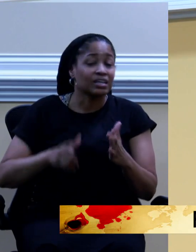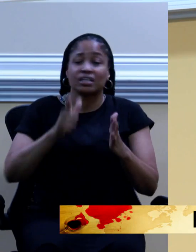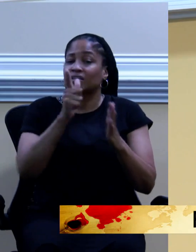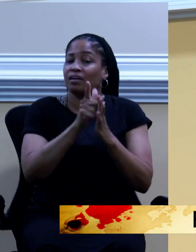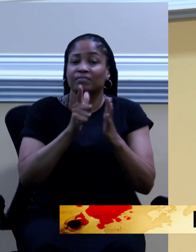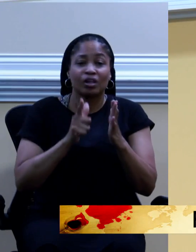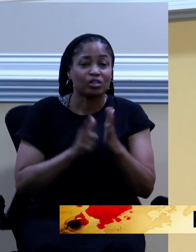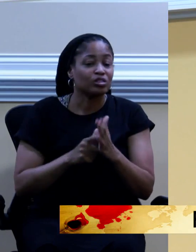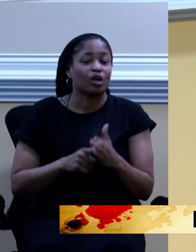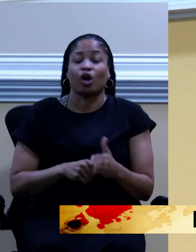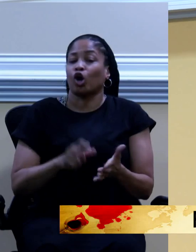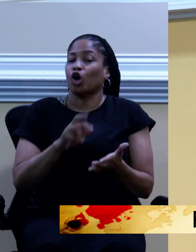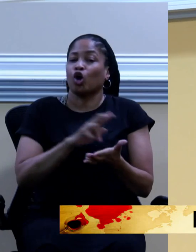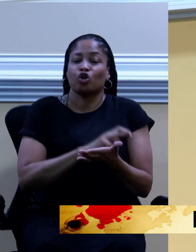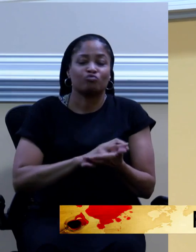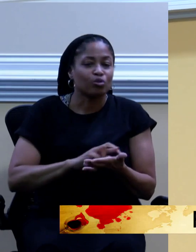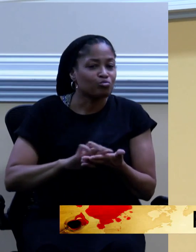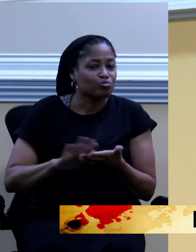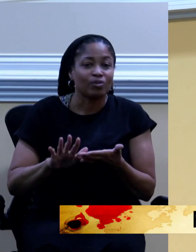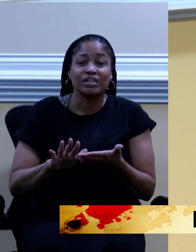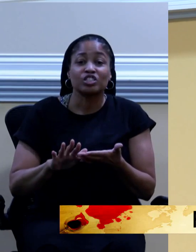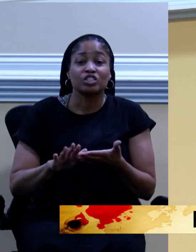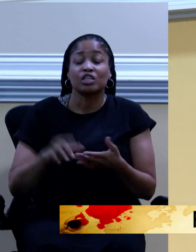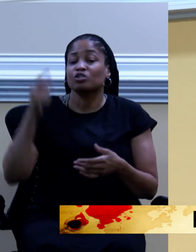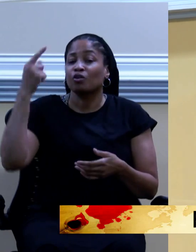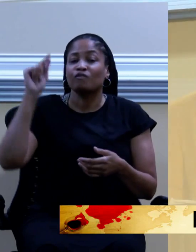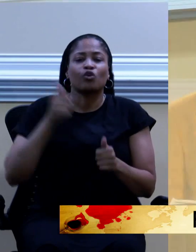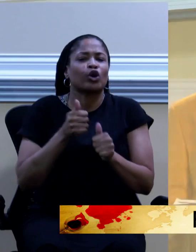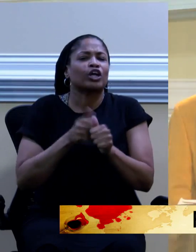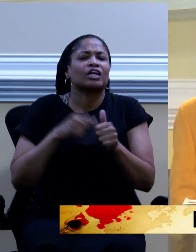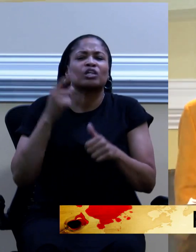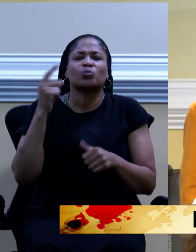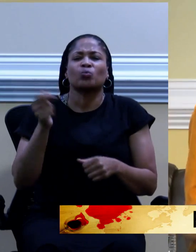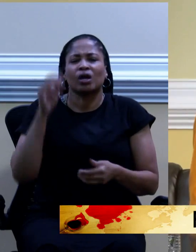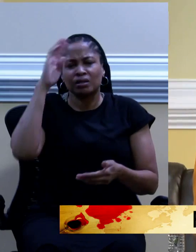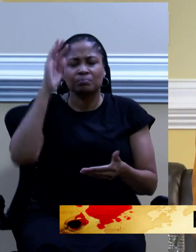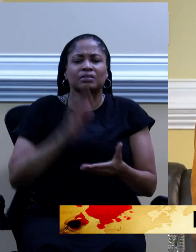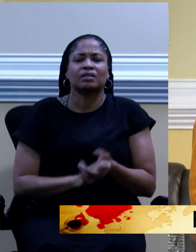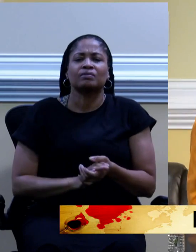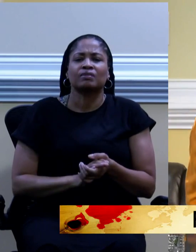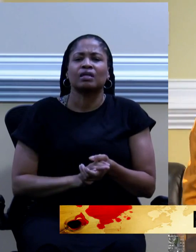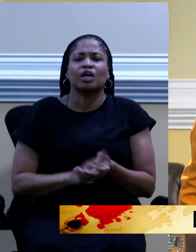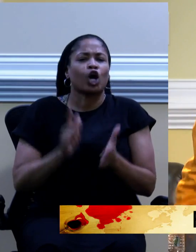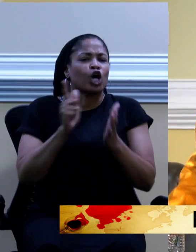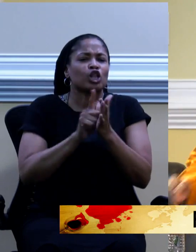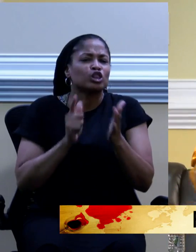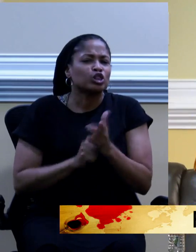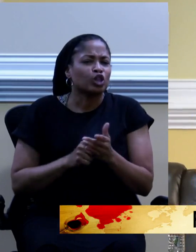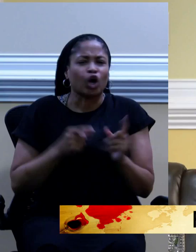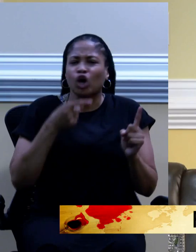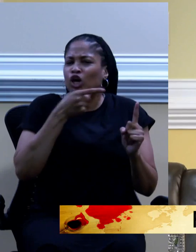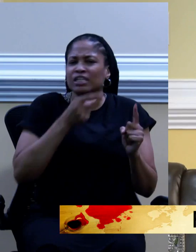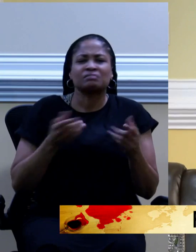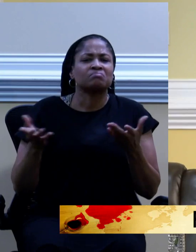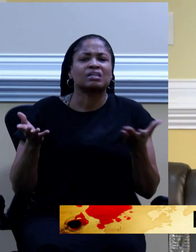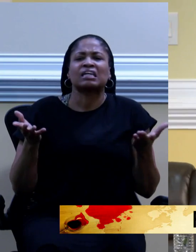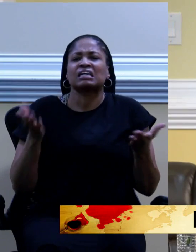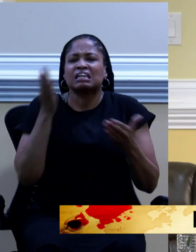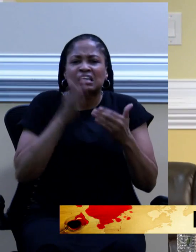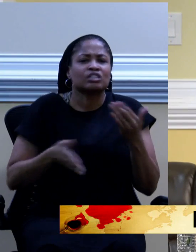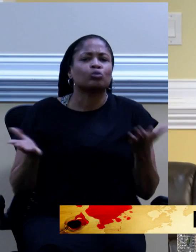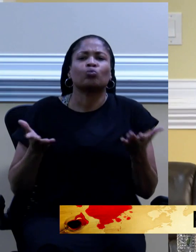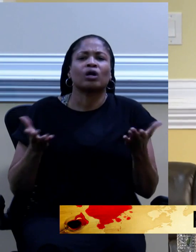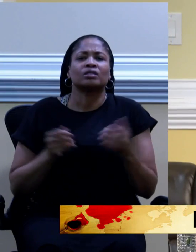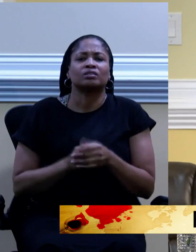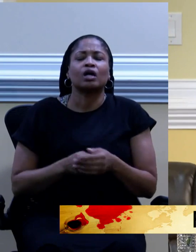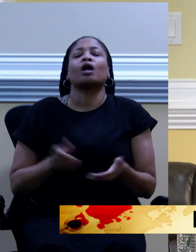for righteousness to everyone that believeth. So what law did he end? Animal sacrifice. Law of animal sacrifice. He is the end, sisters